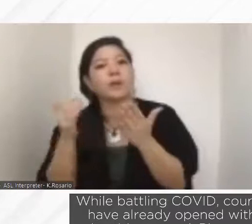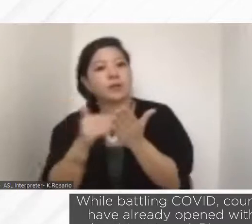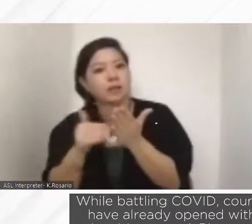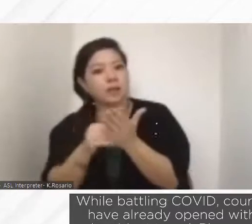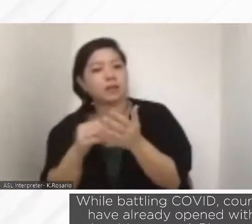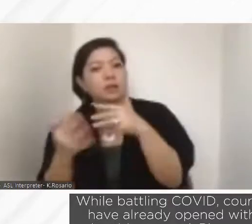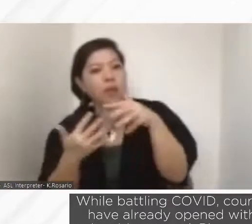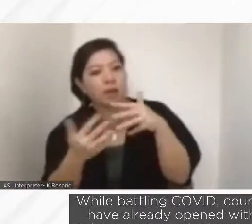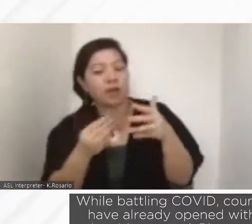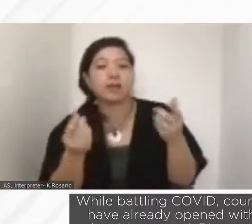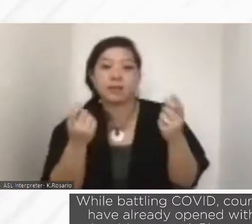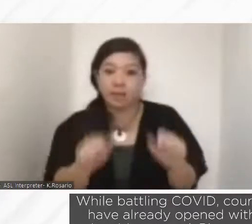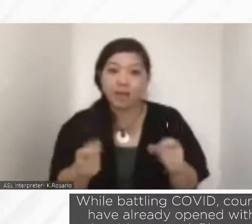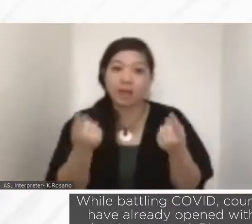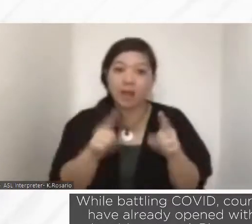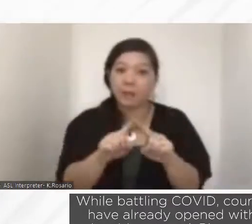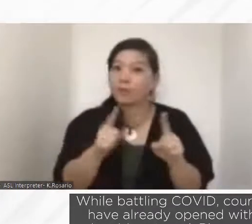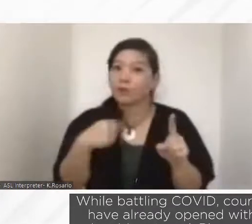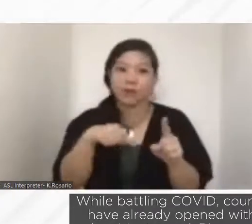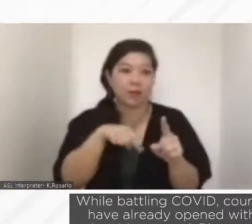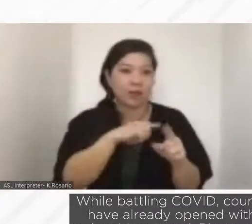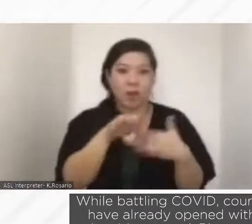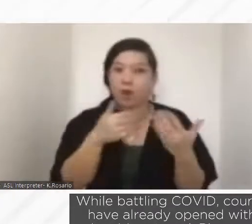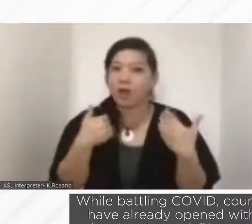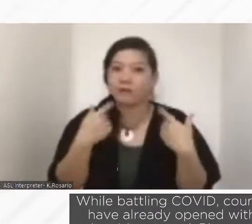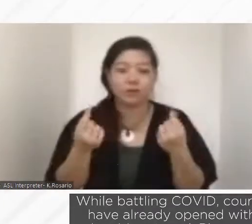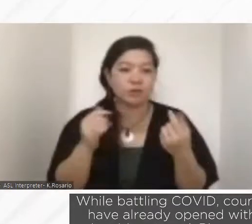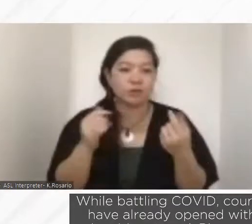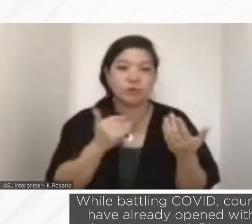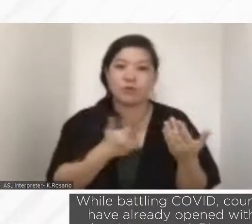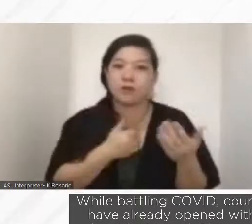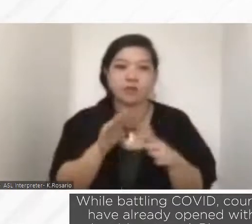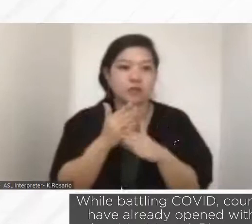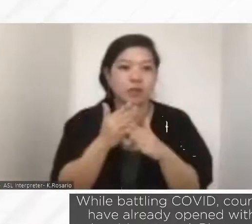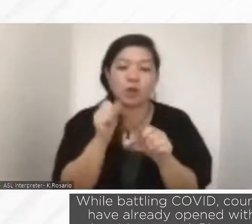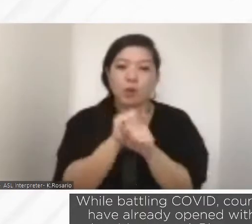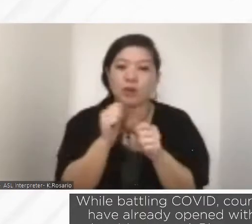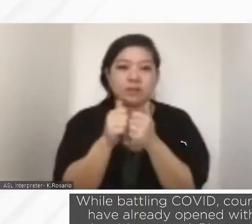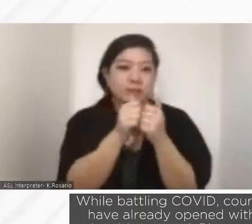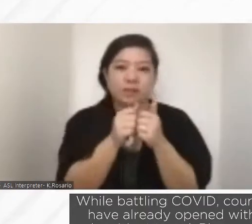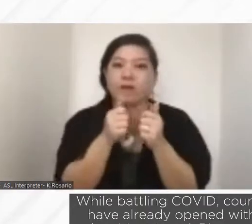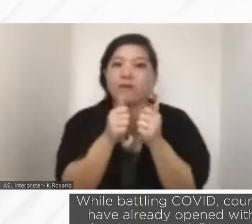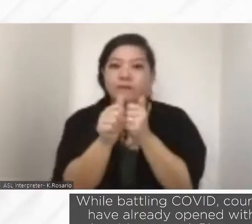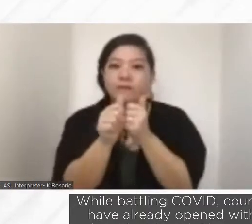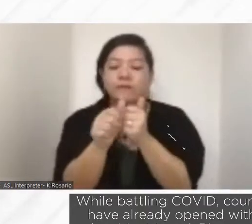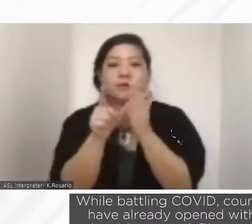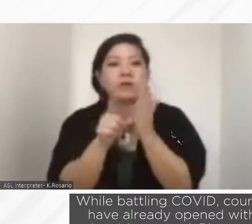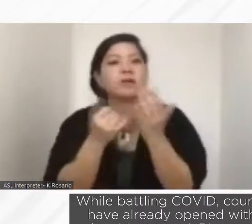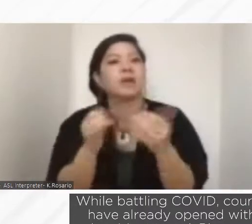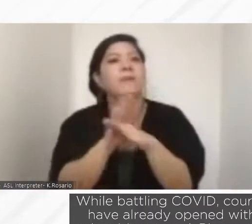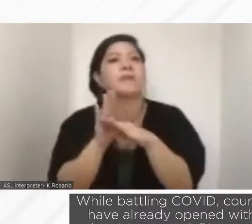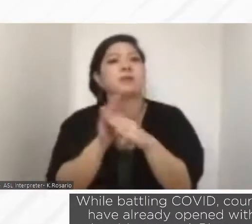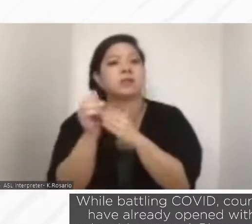again? And it can happen, but we've all got to do our part. We've all got to work together collectively. And to the business leaders on the phone, I want you to